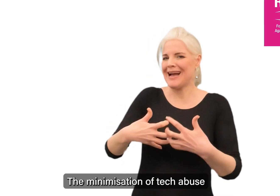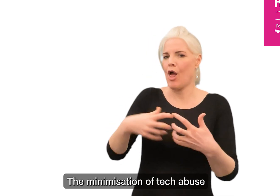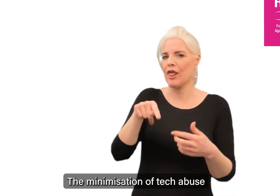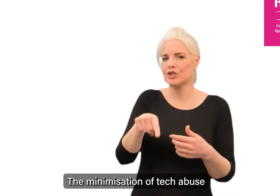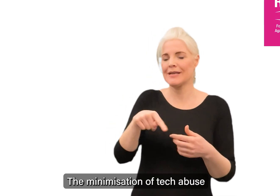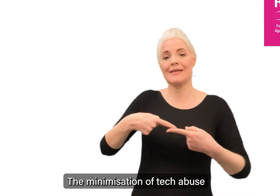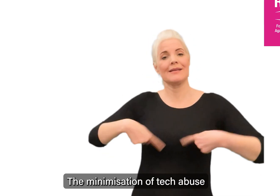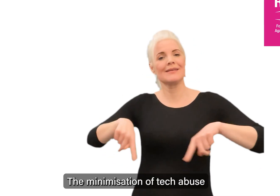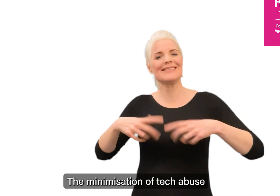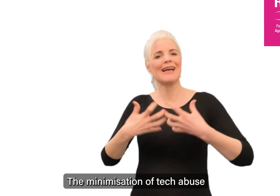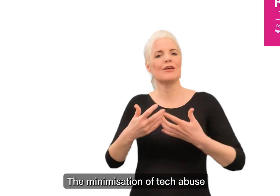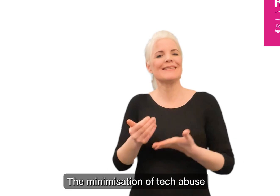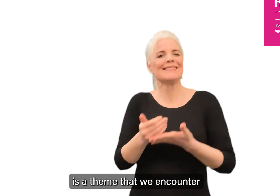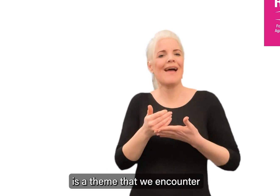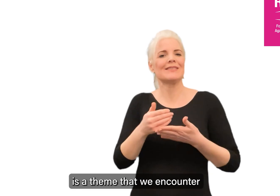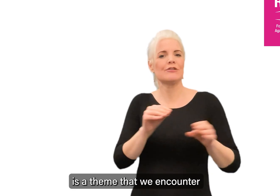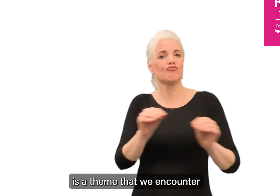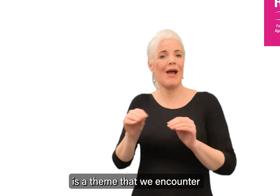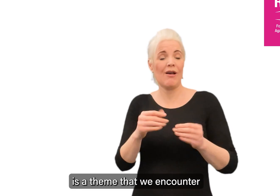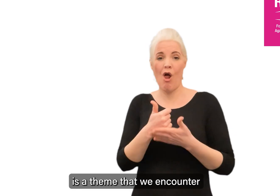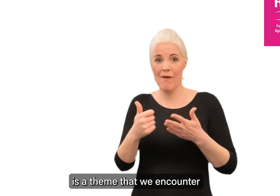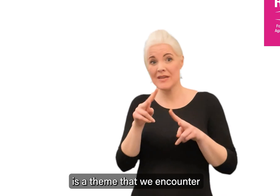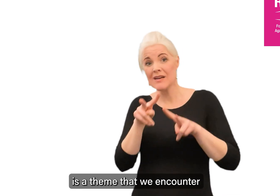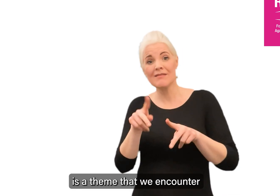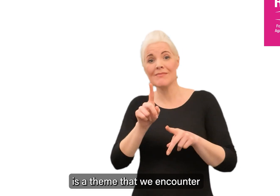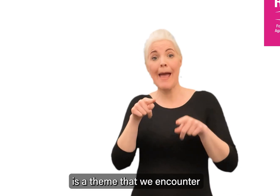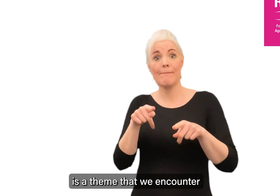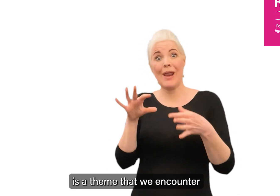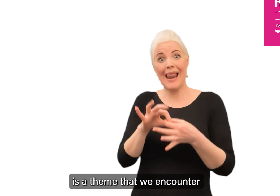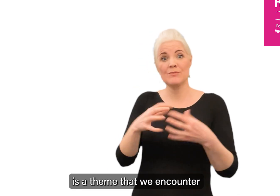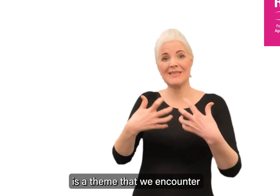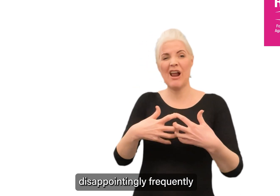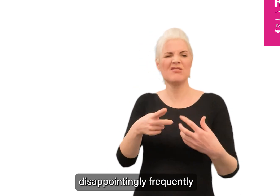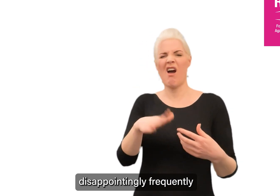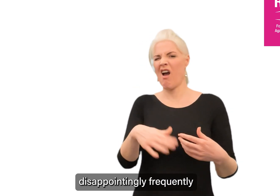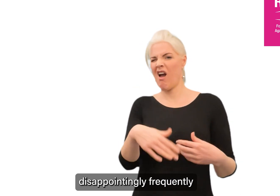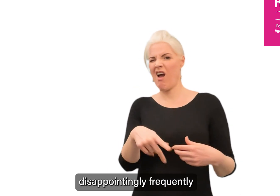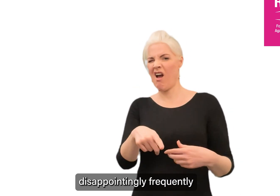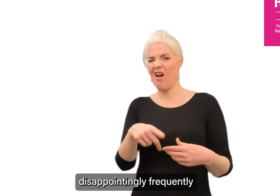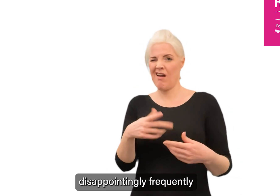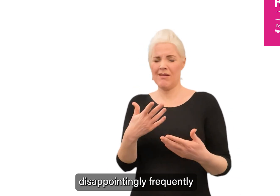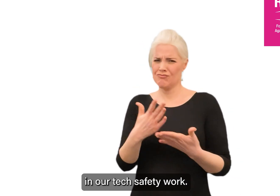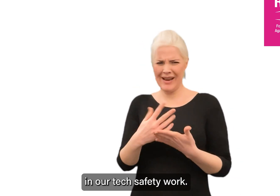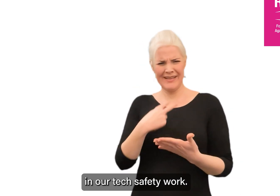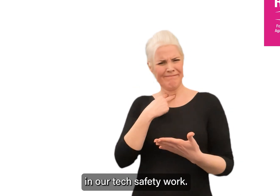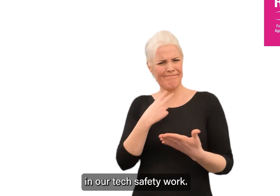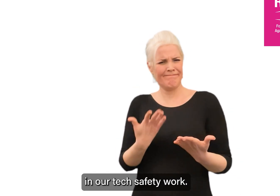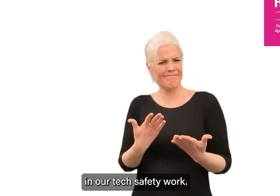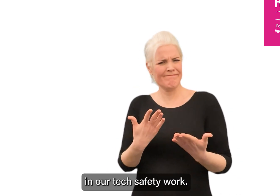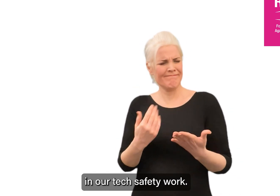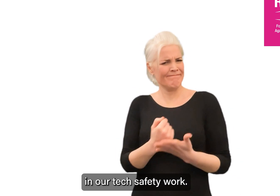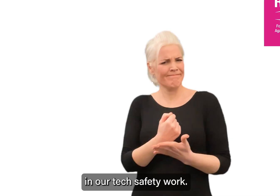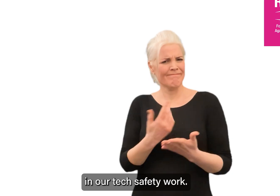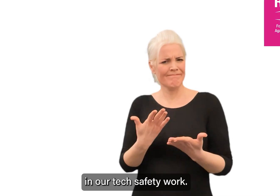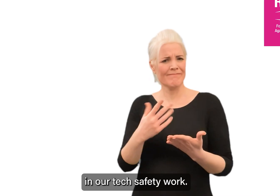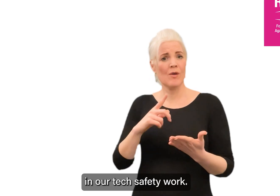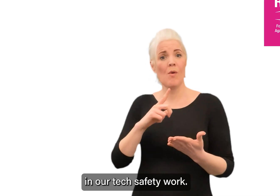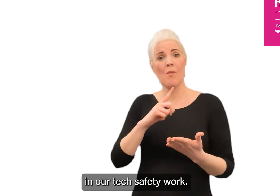The minimization of tech abuse is a theme that we encounter disappointingly frequently in our tech safety